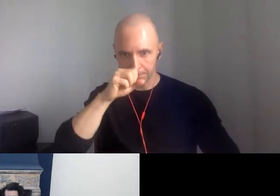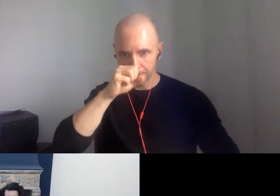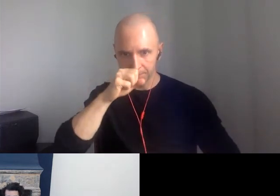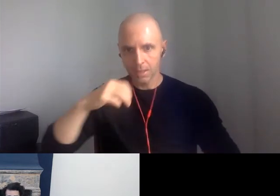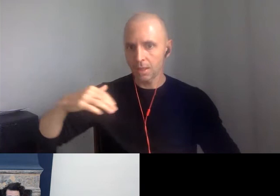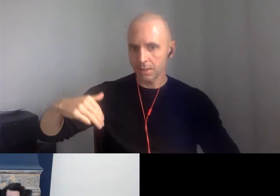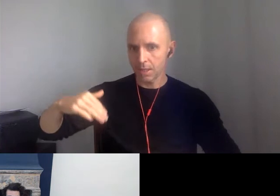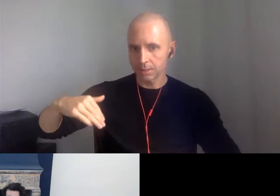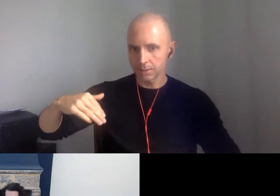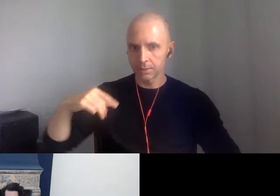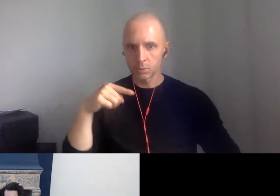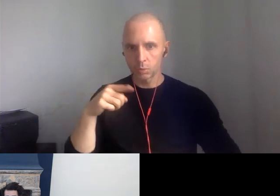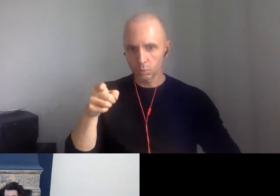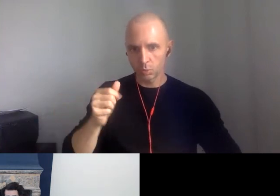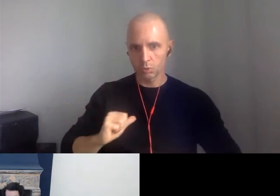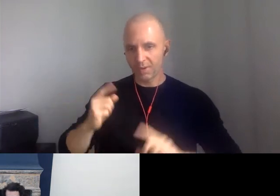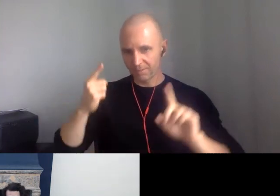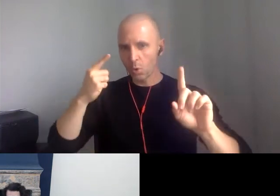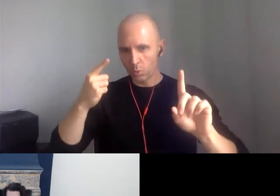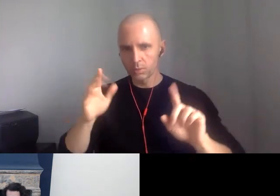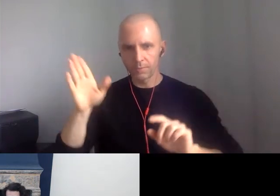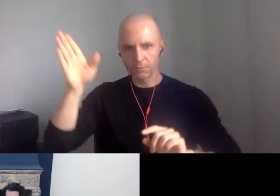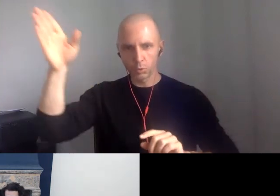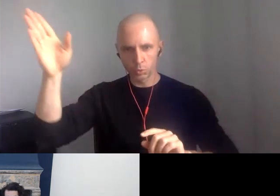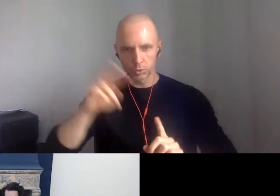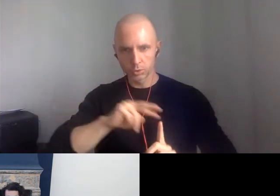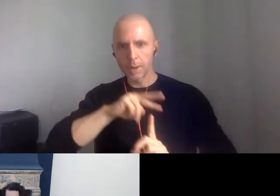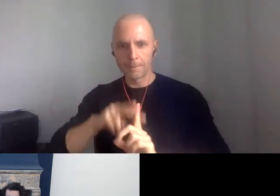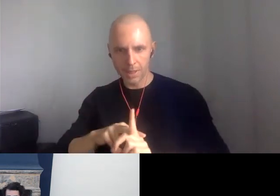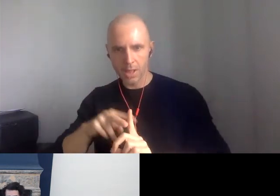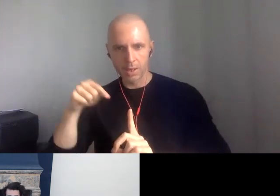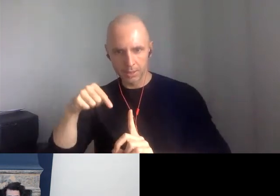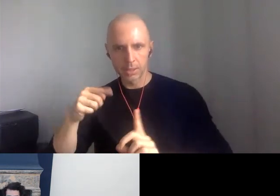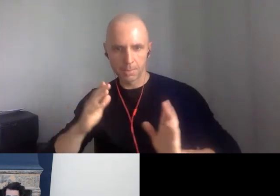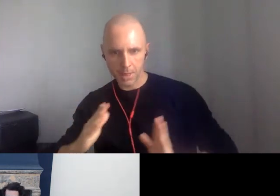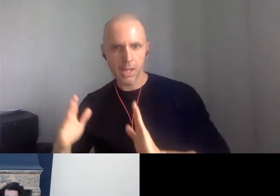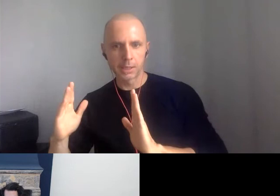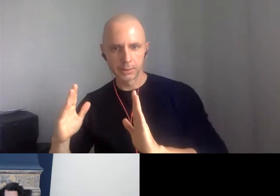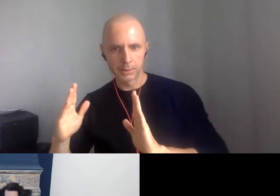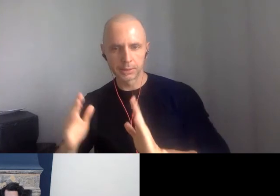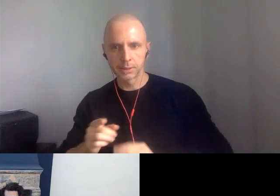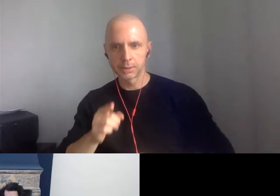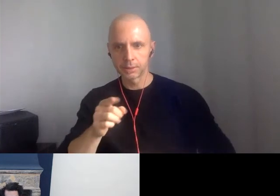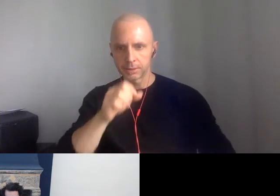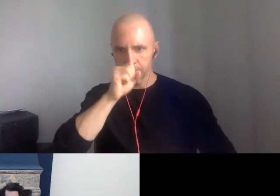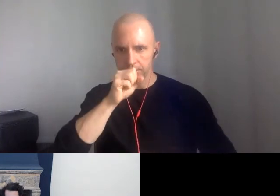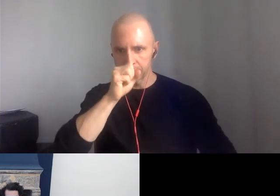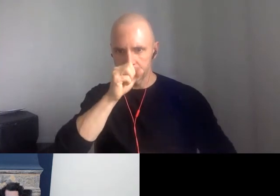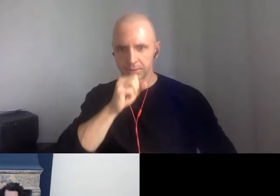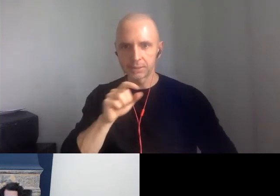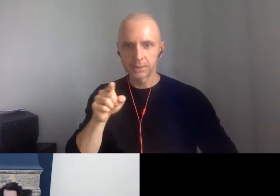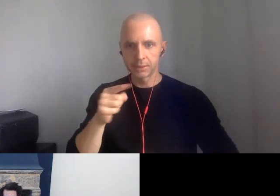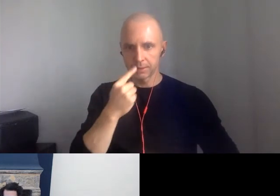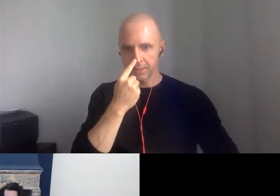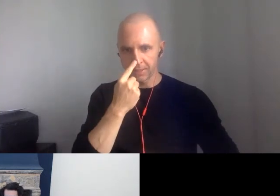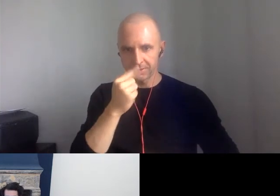modern age wild boars. For their rooting capabilities, we would like them, they will plow through their snouts through the